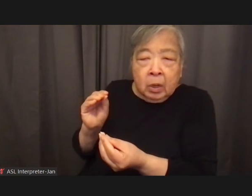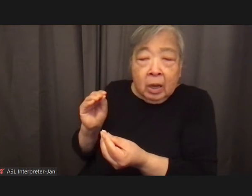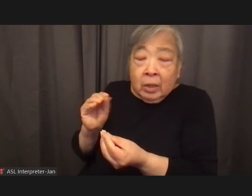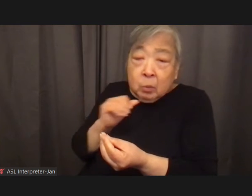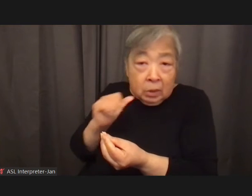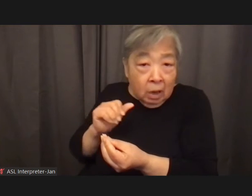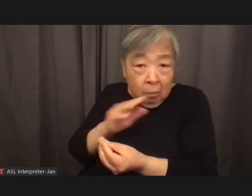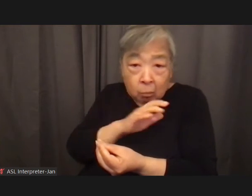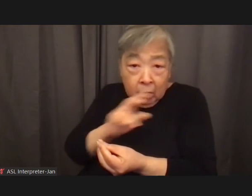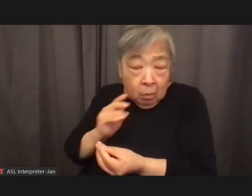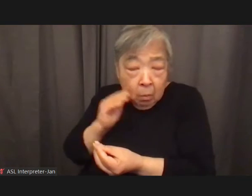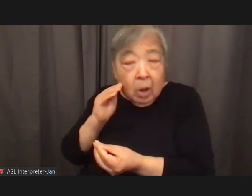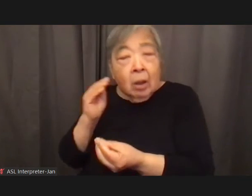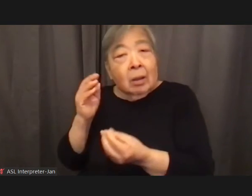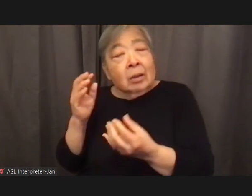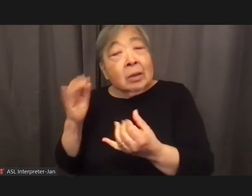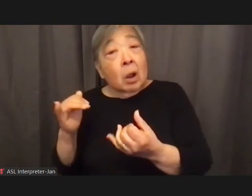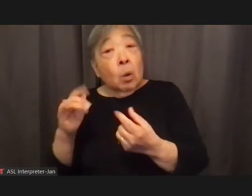in,